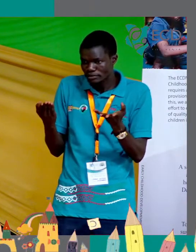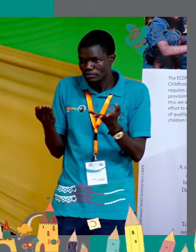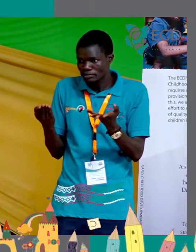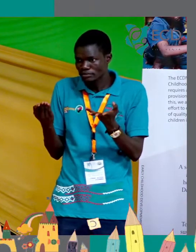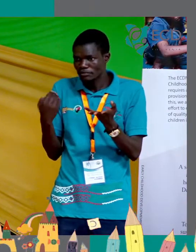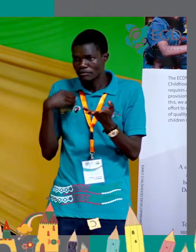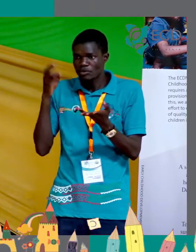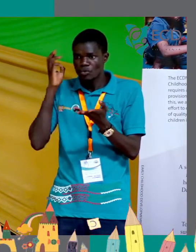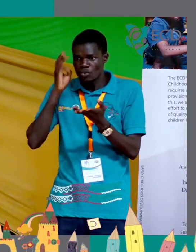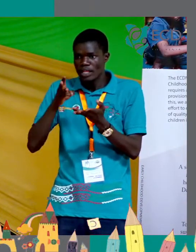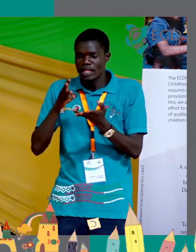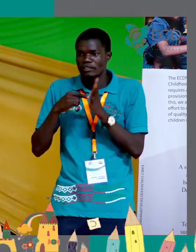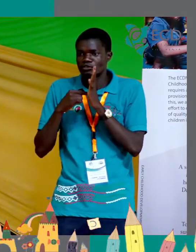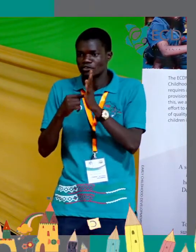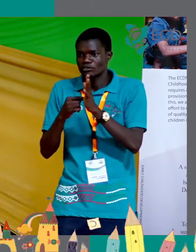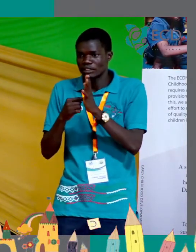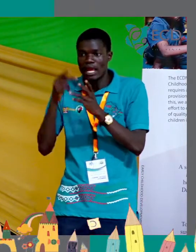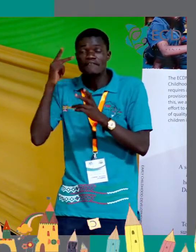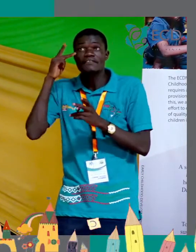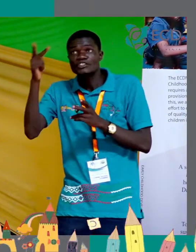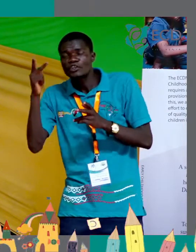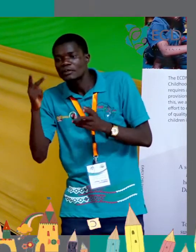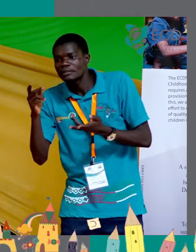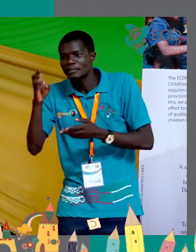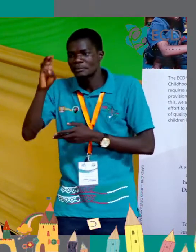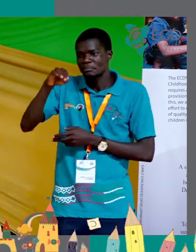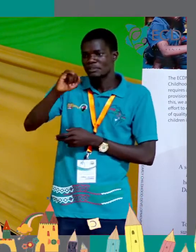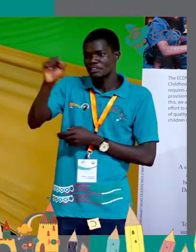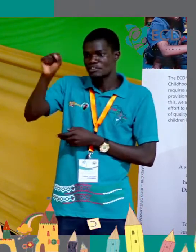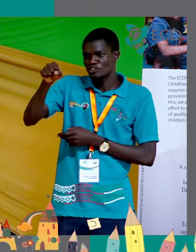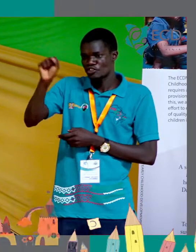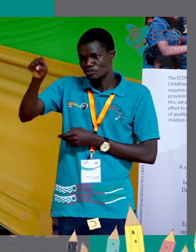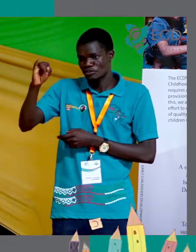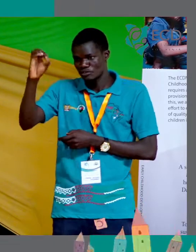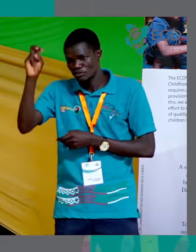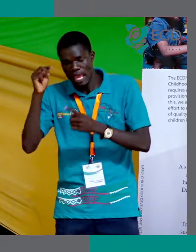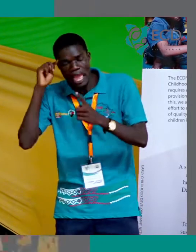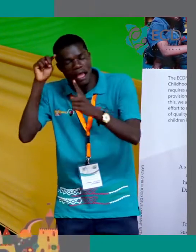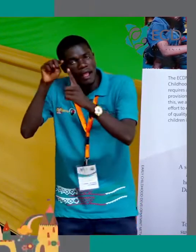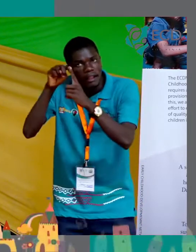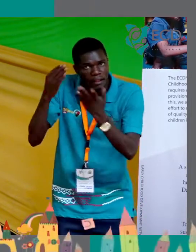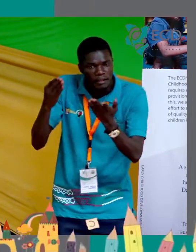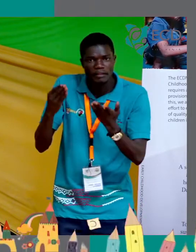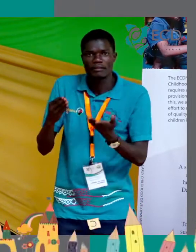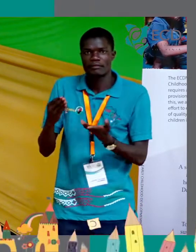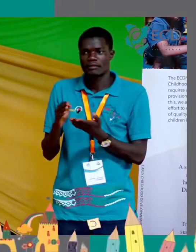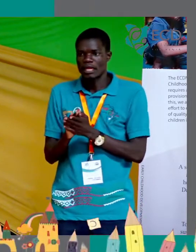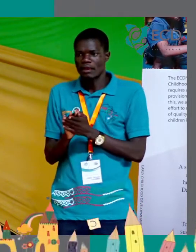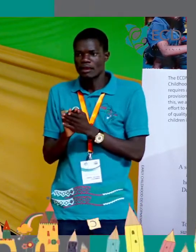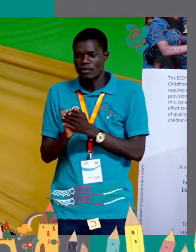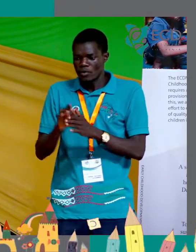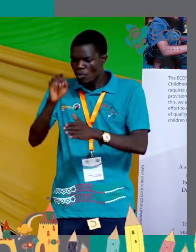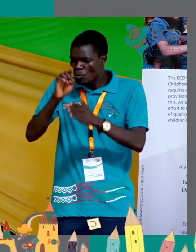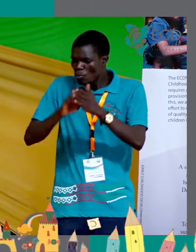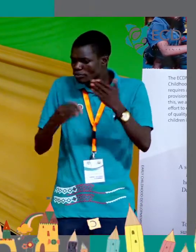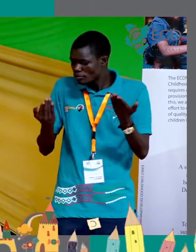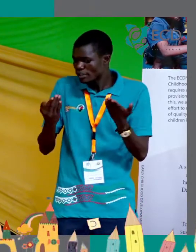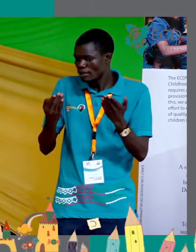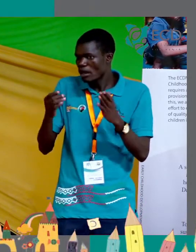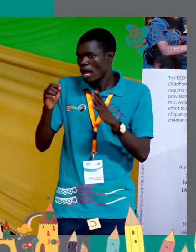you through our mandate, our vision, our mission, our 4 indicators that we